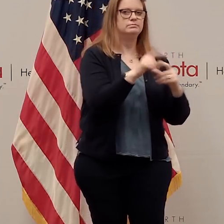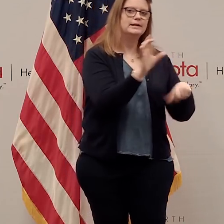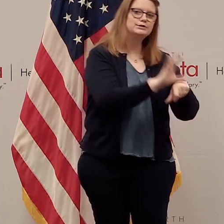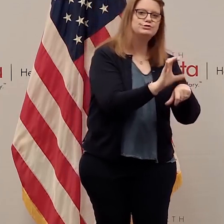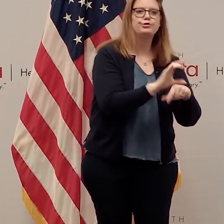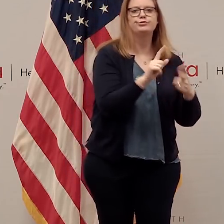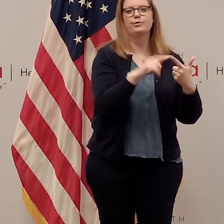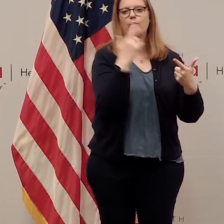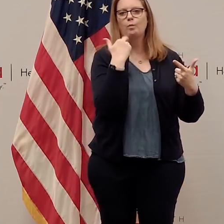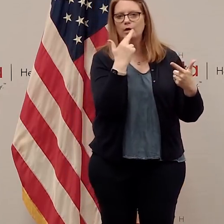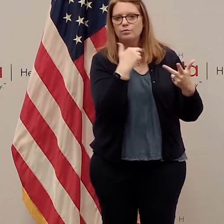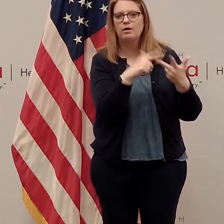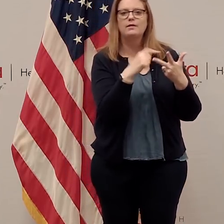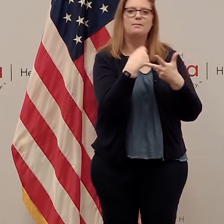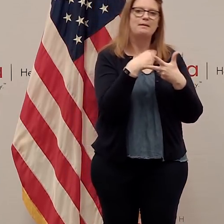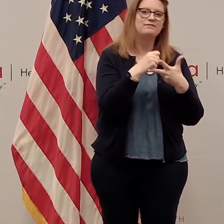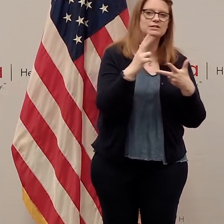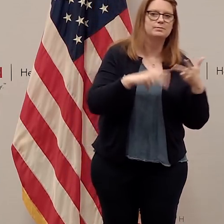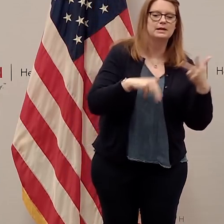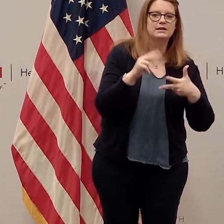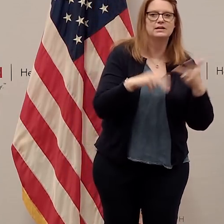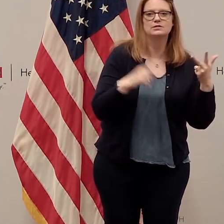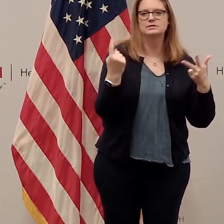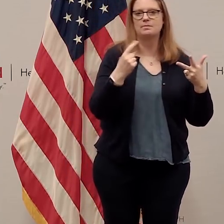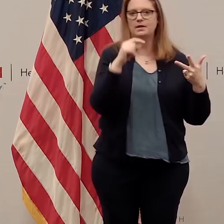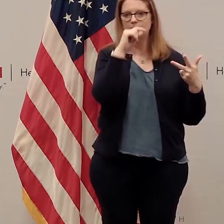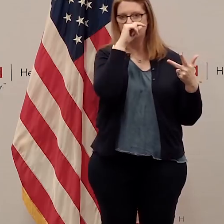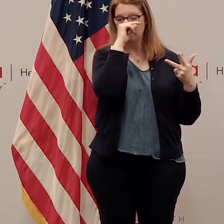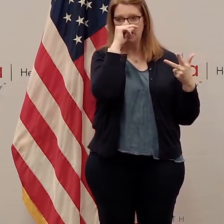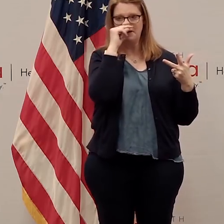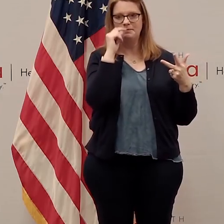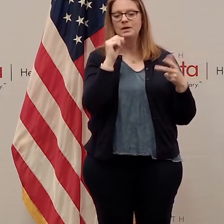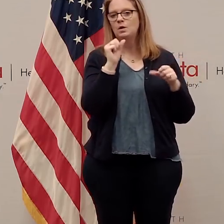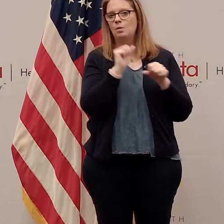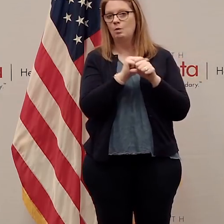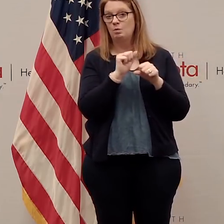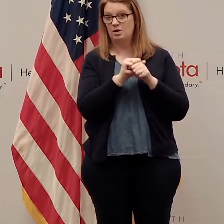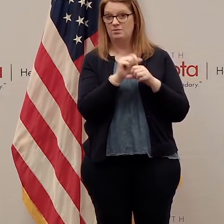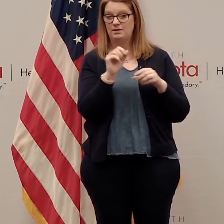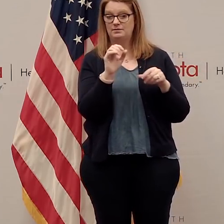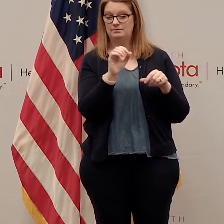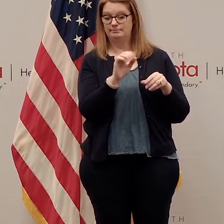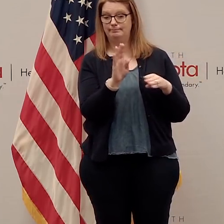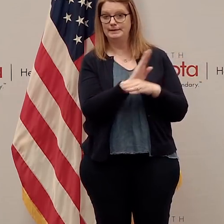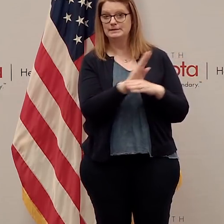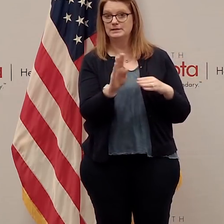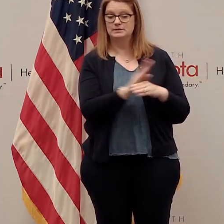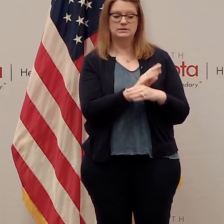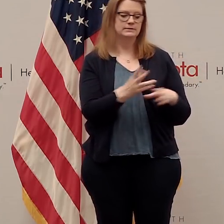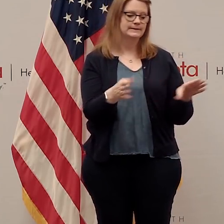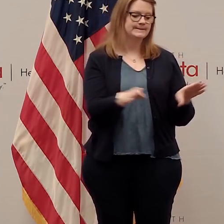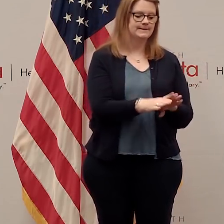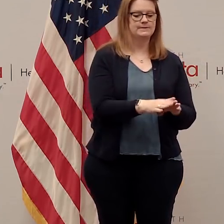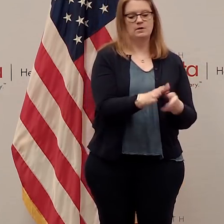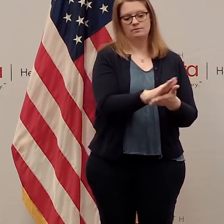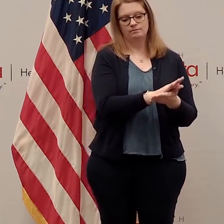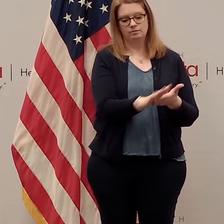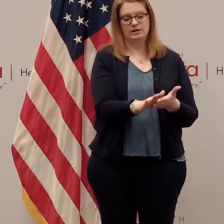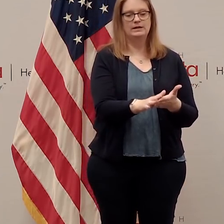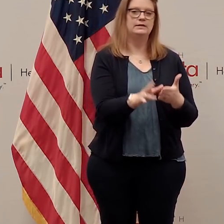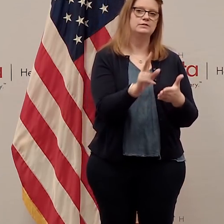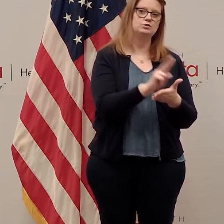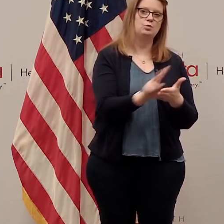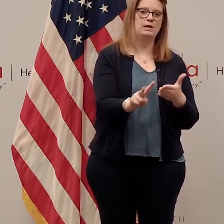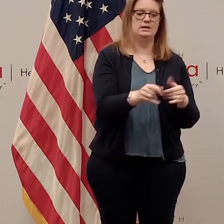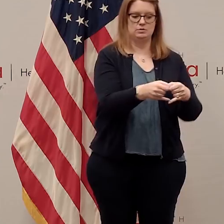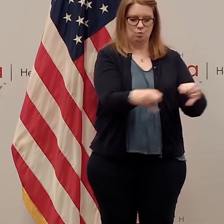is a manufacturing facility, as you've seen us do, we will work with employers to, shut down, disinfect, close for 2 weeks, quarantine